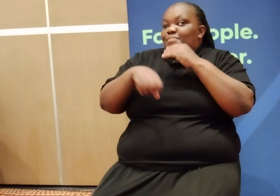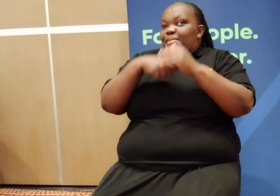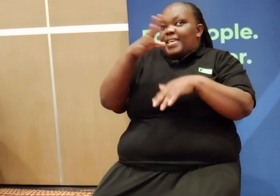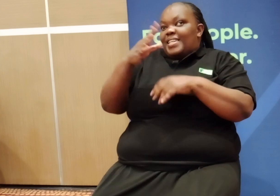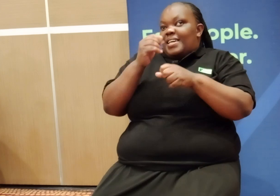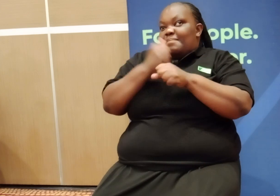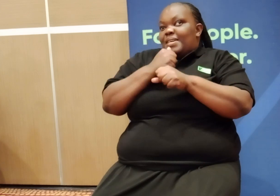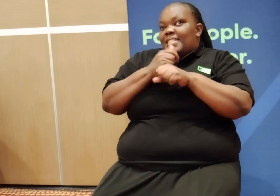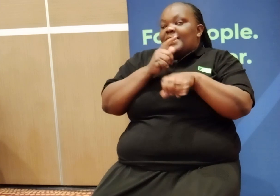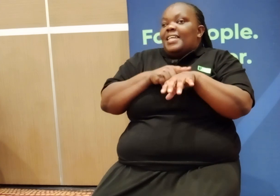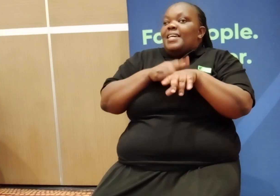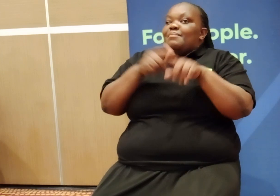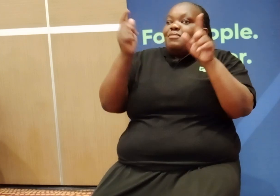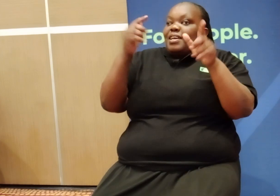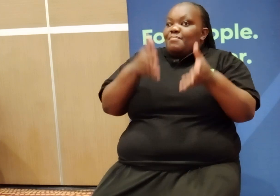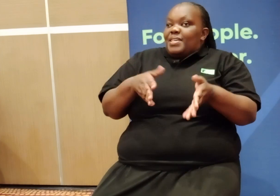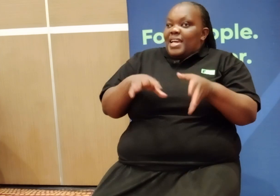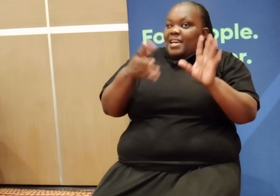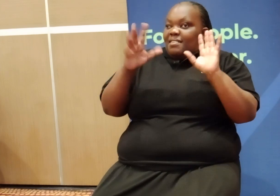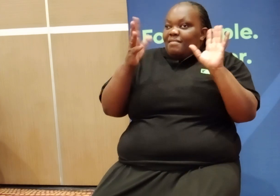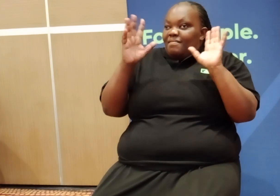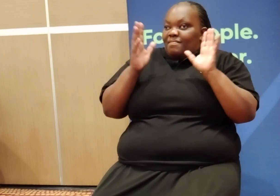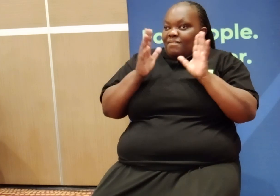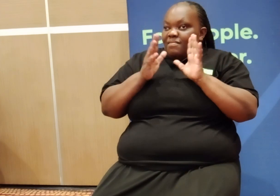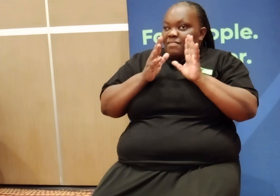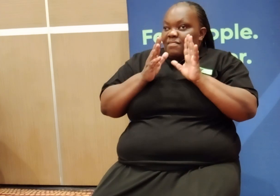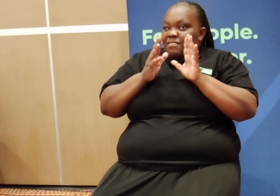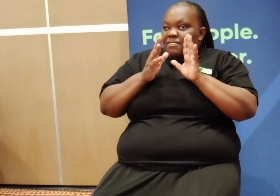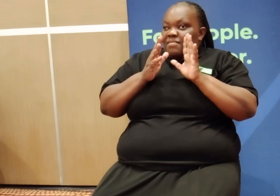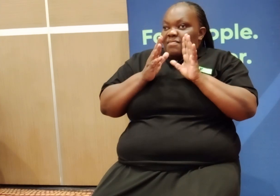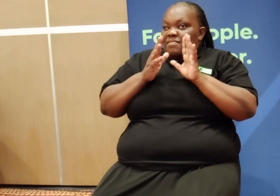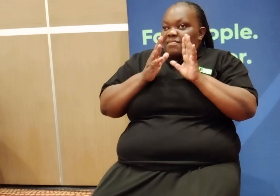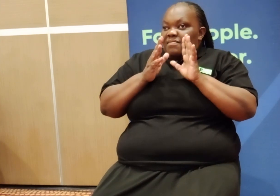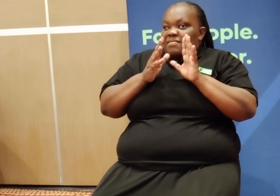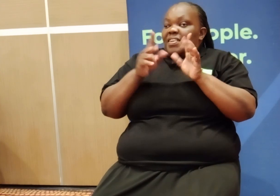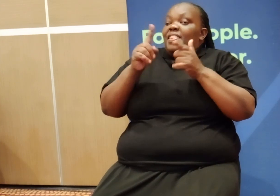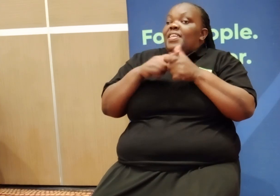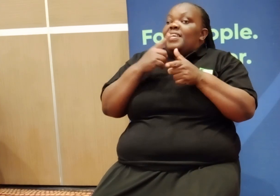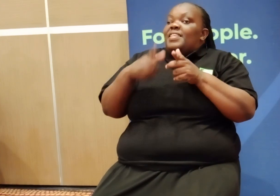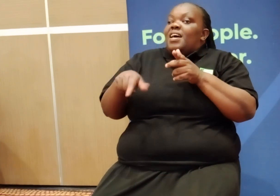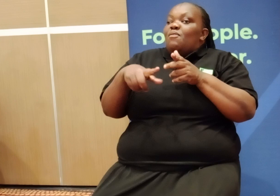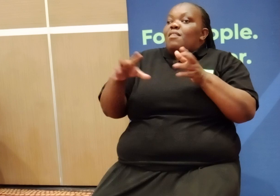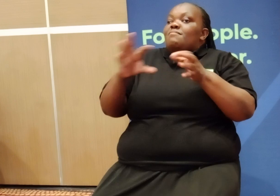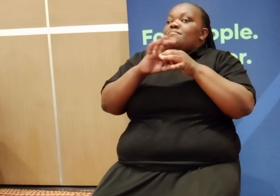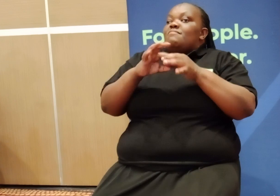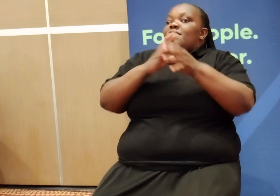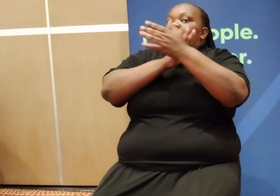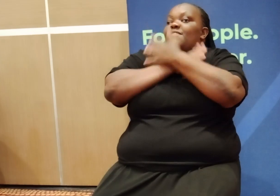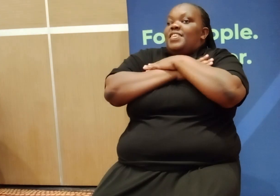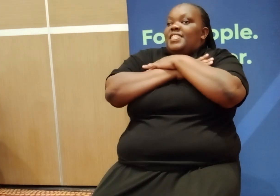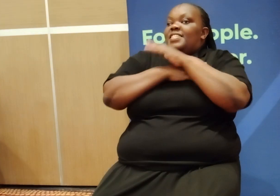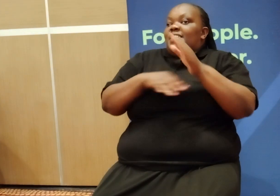time to come here. Let us clap for them. And then our colleagues. Let's clap for them, our